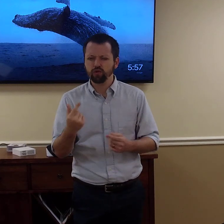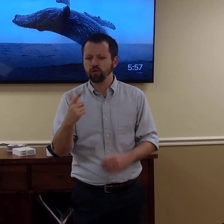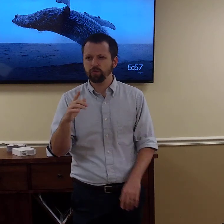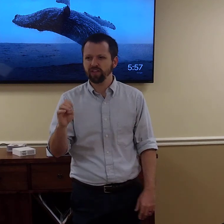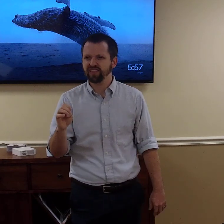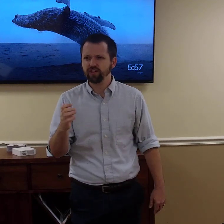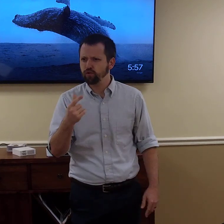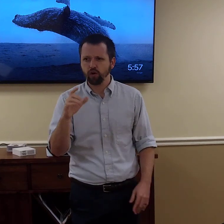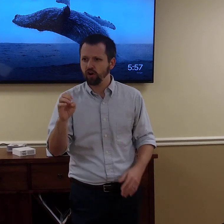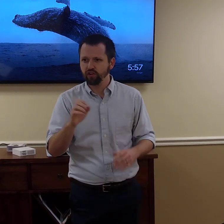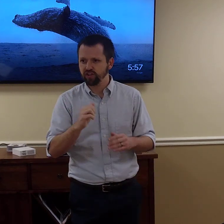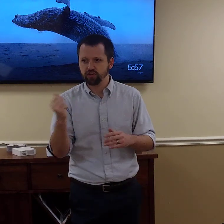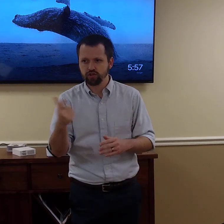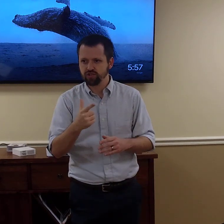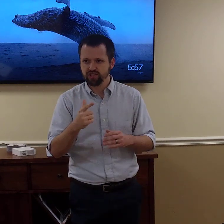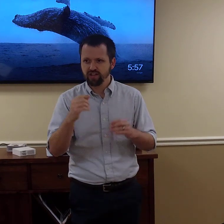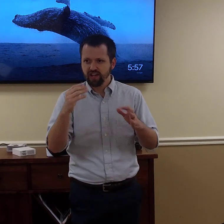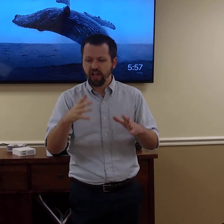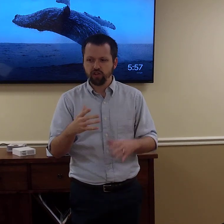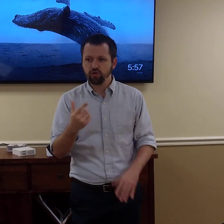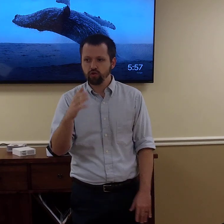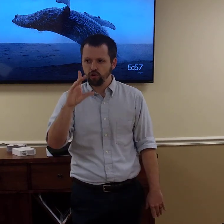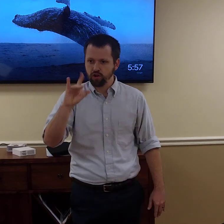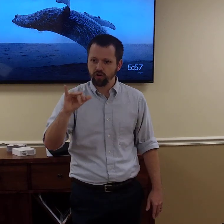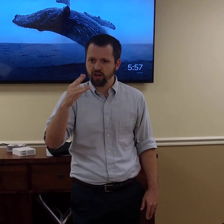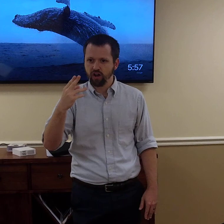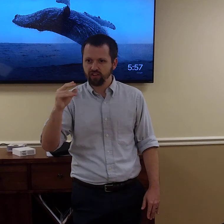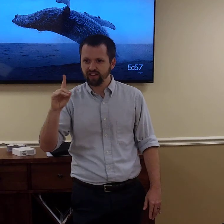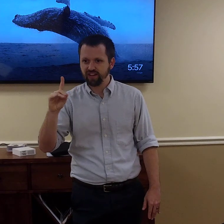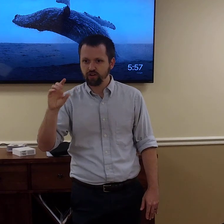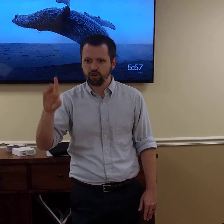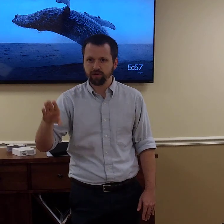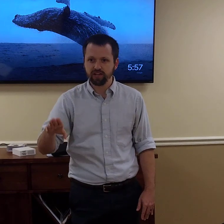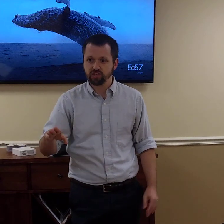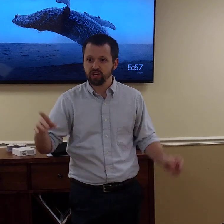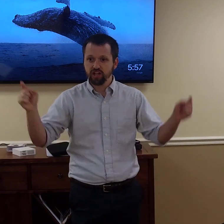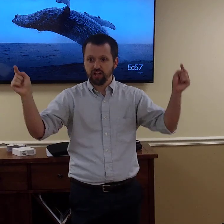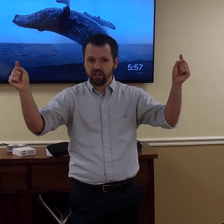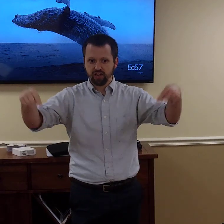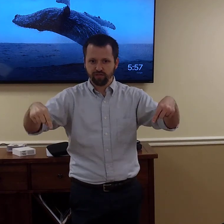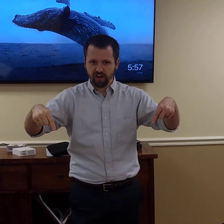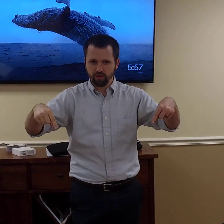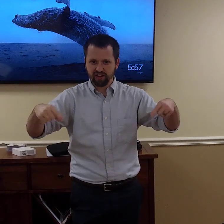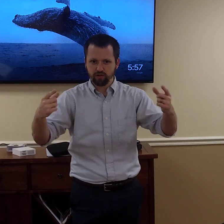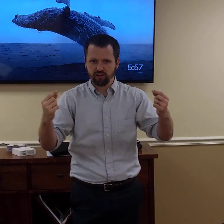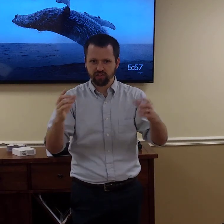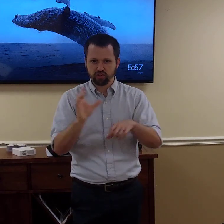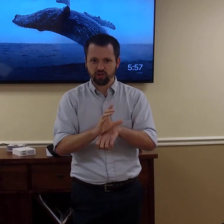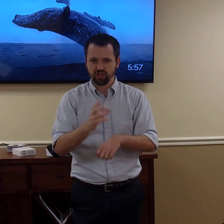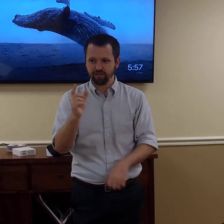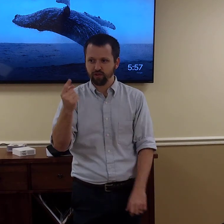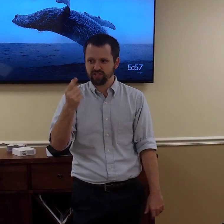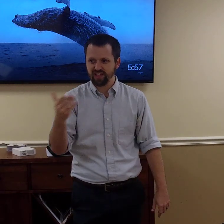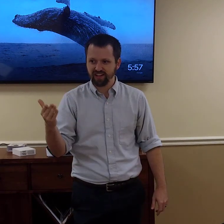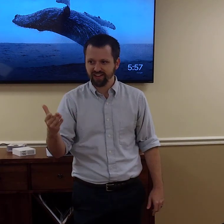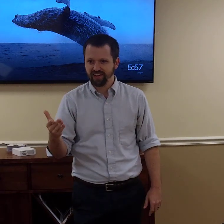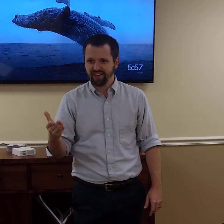Google all their teachers. And you Google Cody Holland, Daytona Beach, you find what I do here at the church, like first thing.